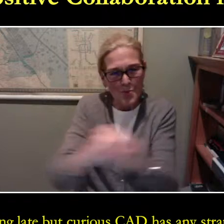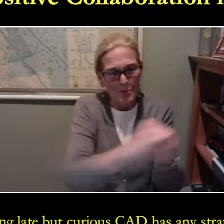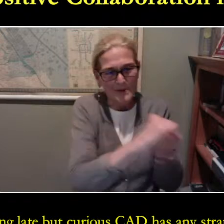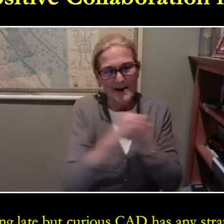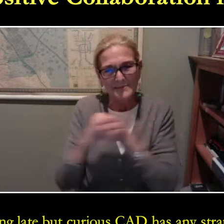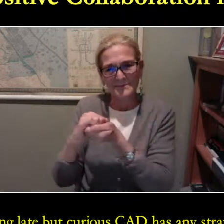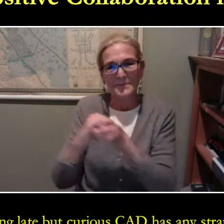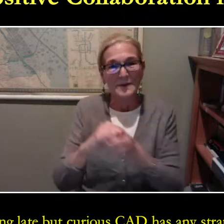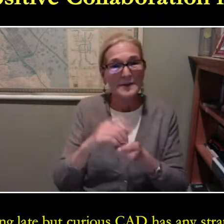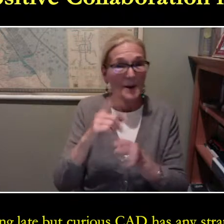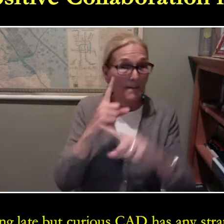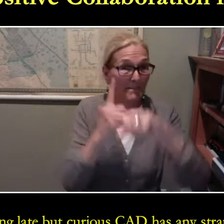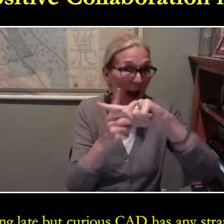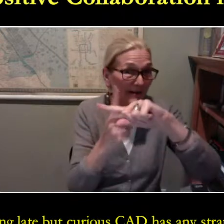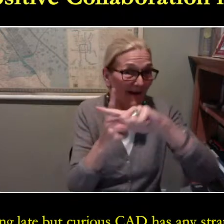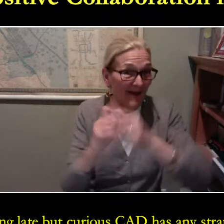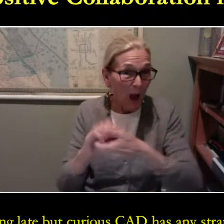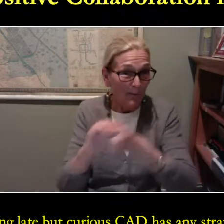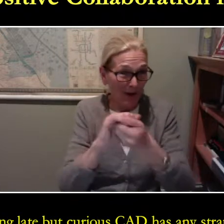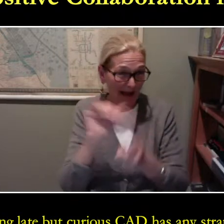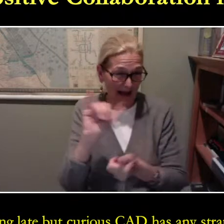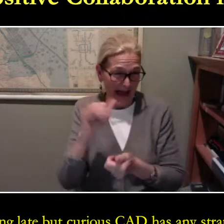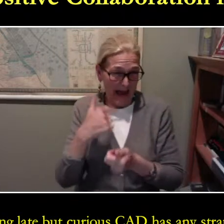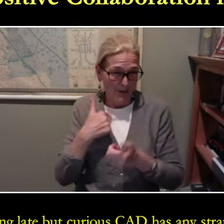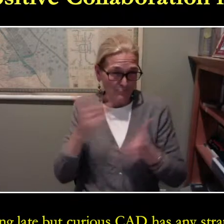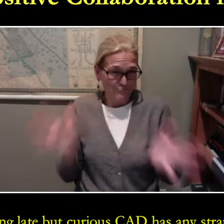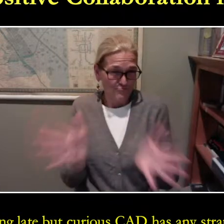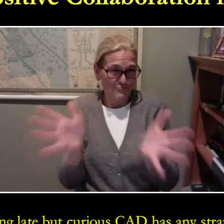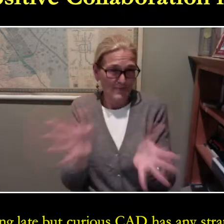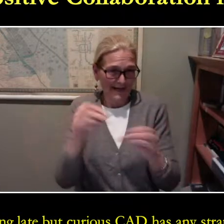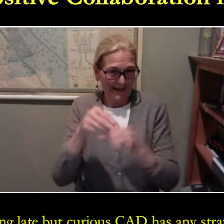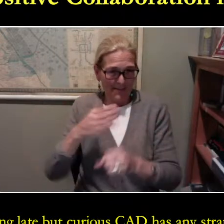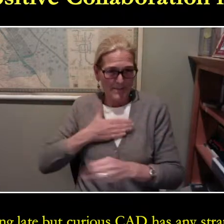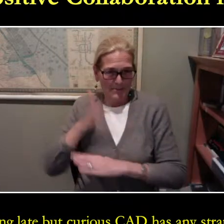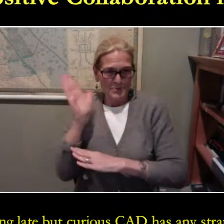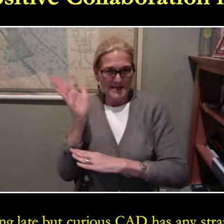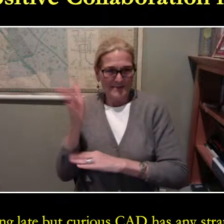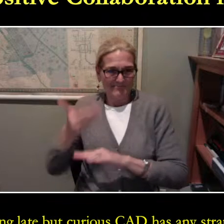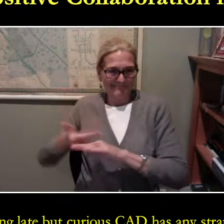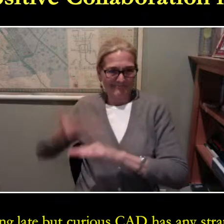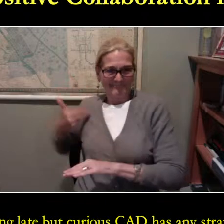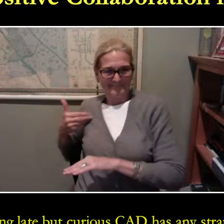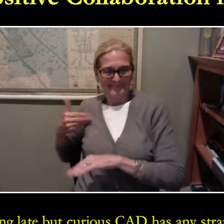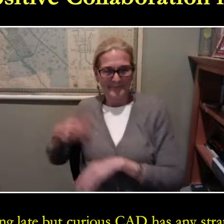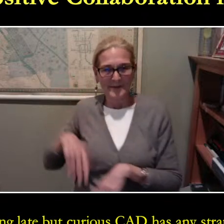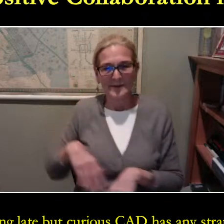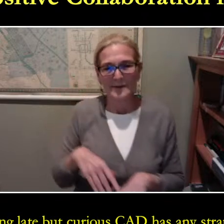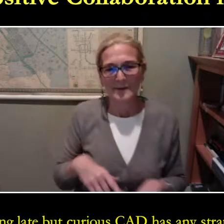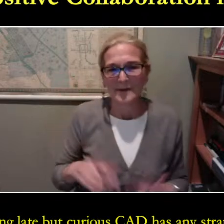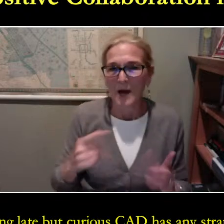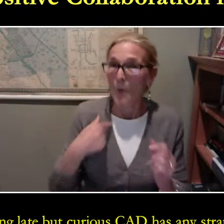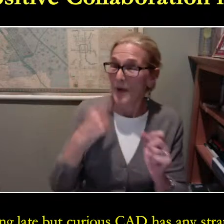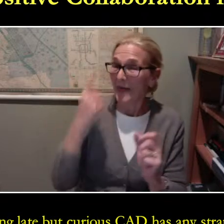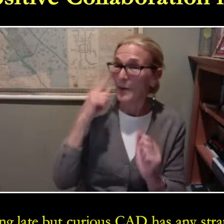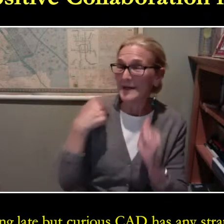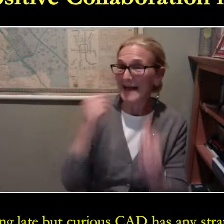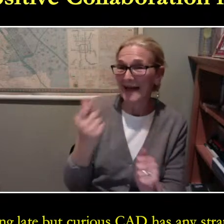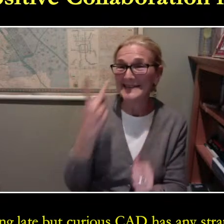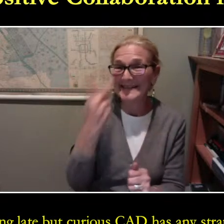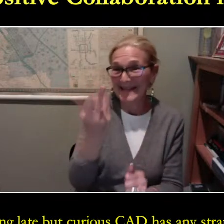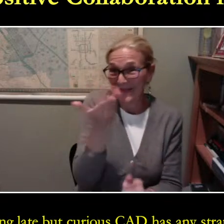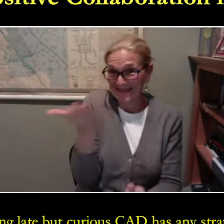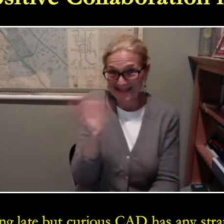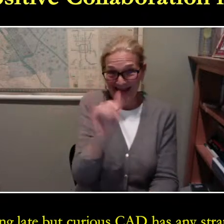But I think with more allies, more deaf leaders being able to work together, that positive collaboration, we're really trying to